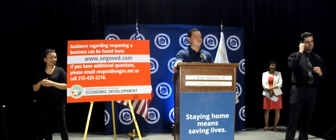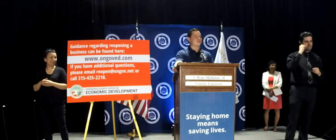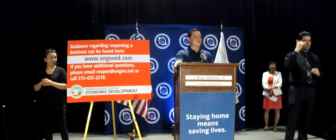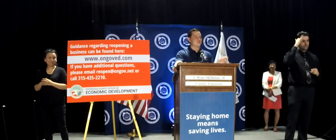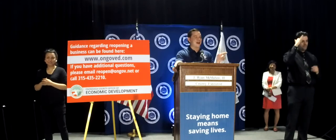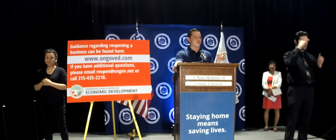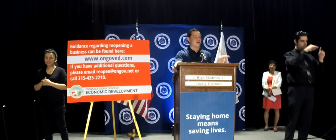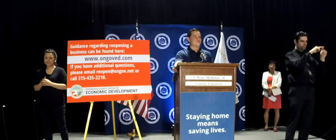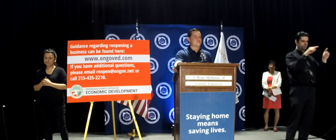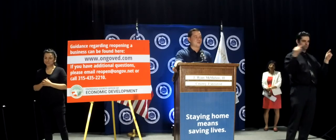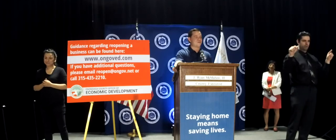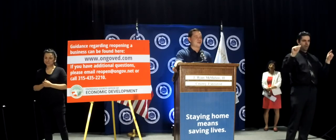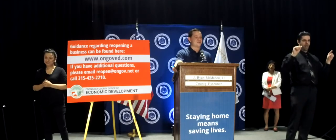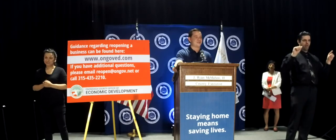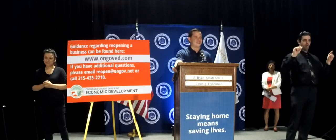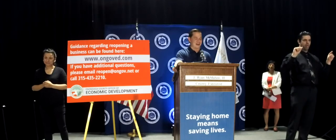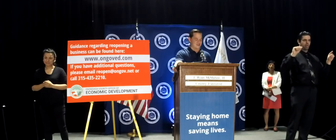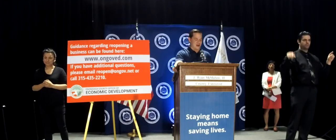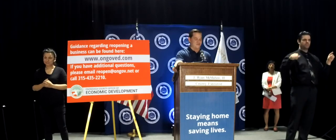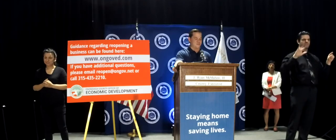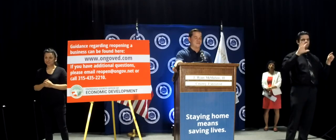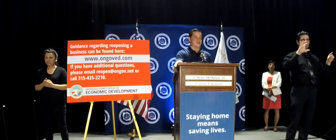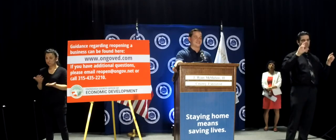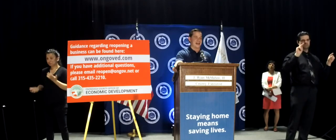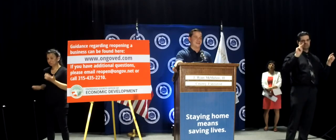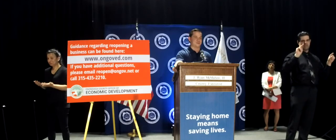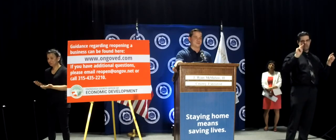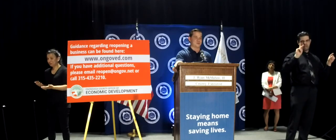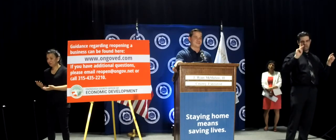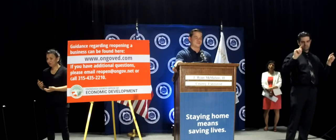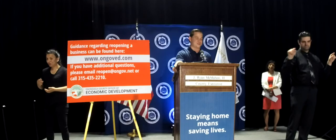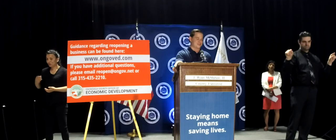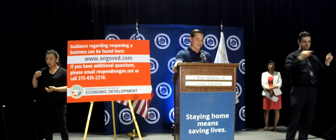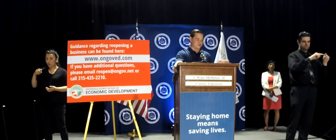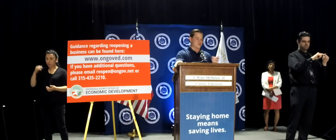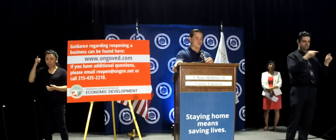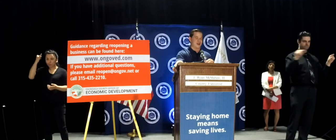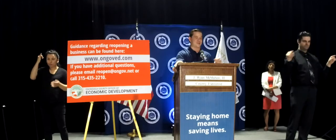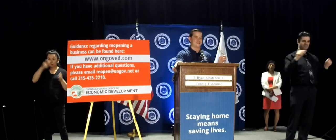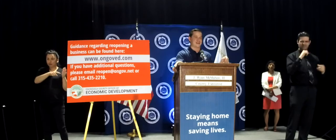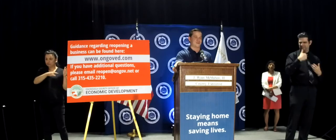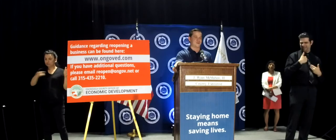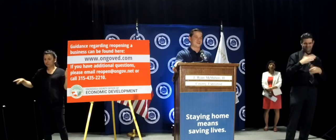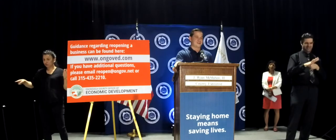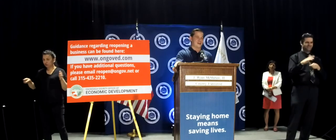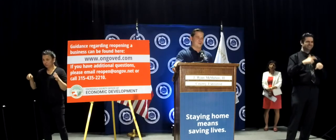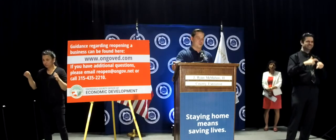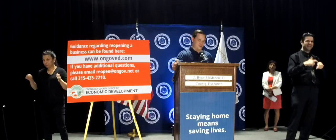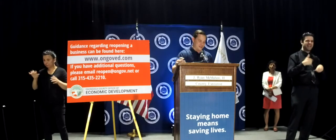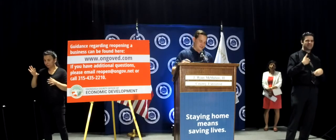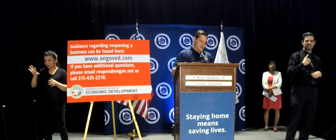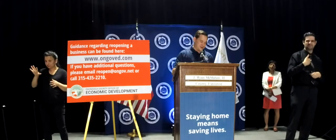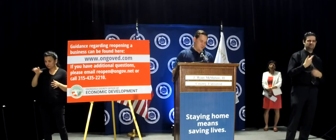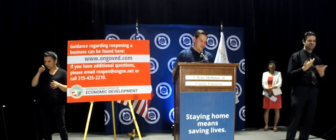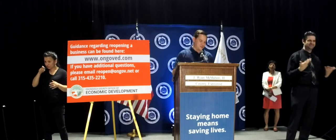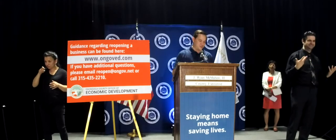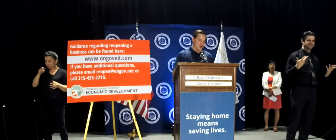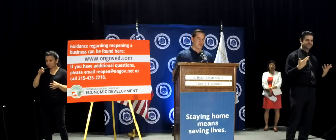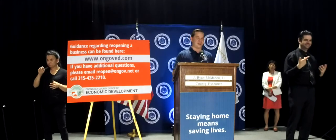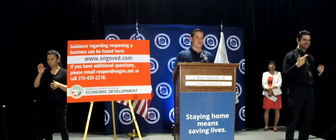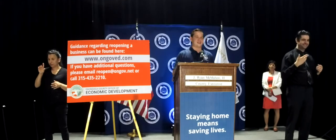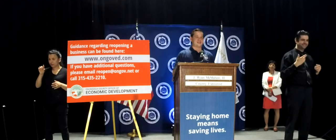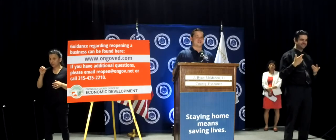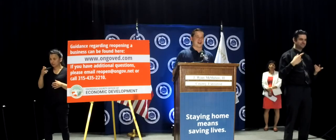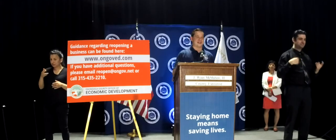I might be able to do that one. I don't know if I'm going to have enough time to do this. If we can get through this virus together, we'll be able to get this done. But it's a